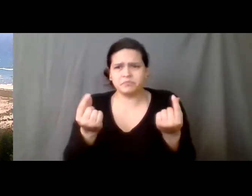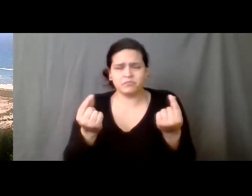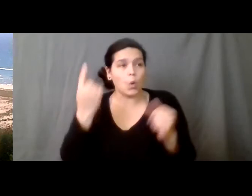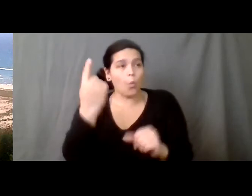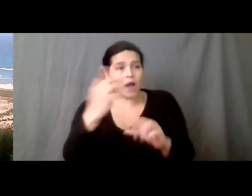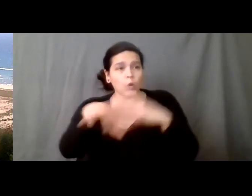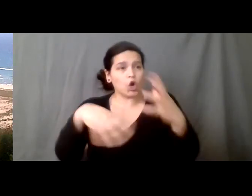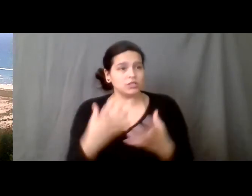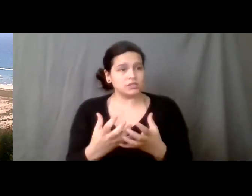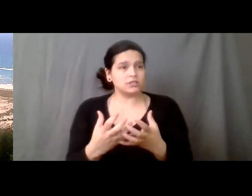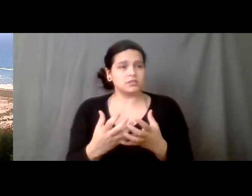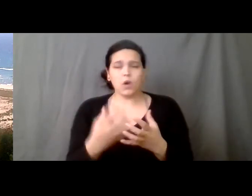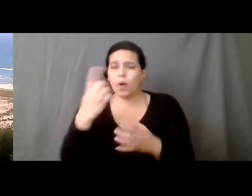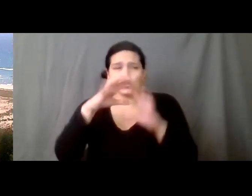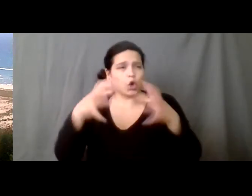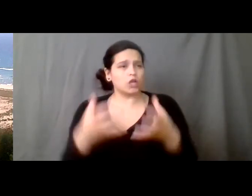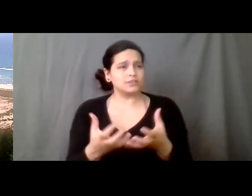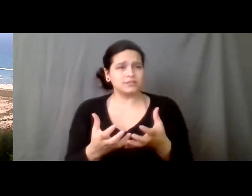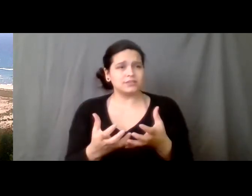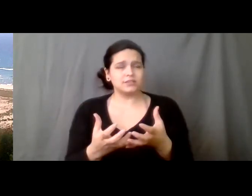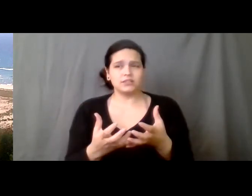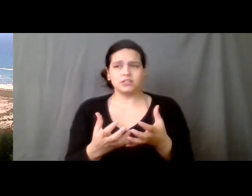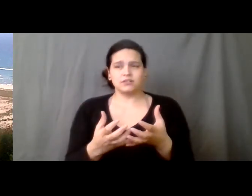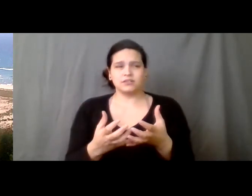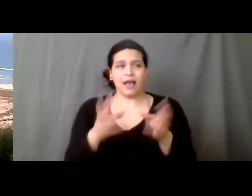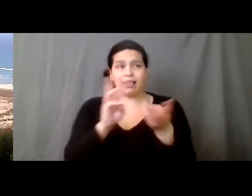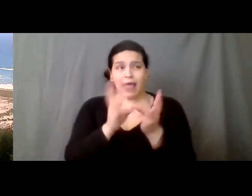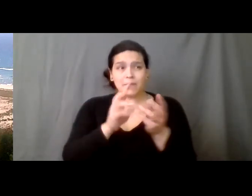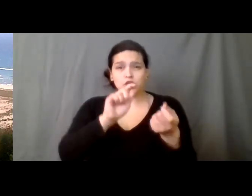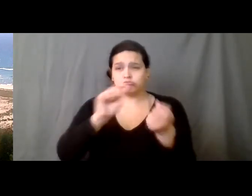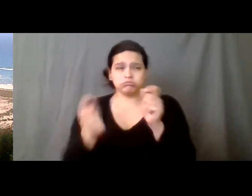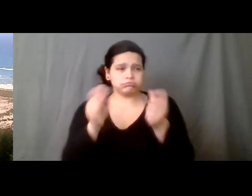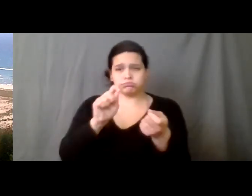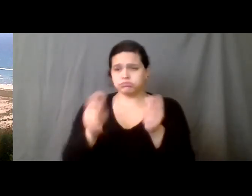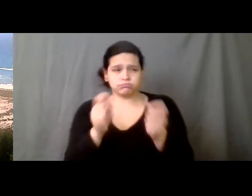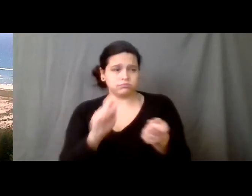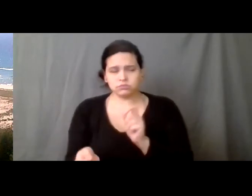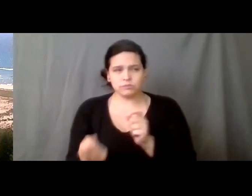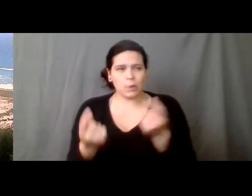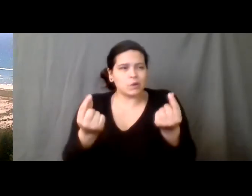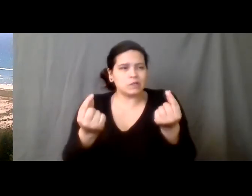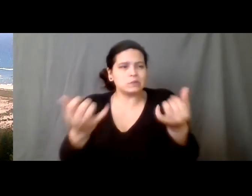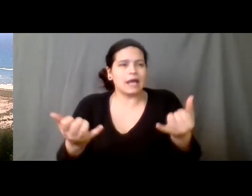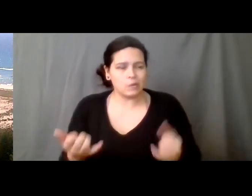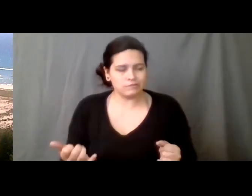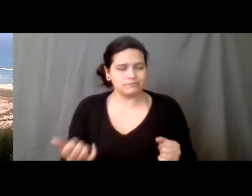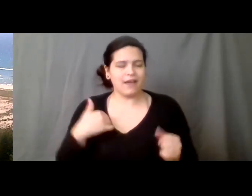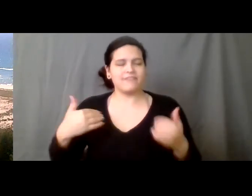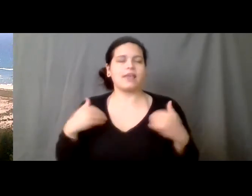What are we doing to work on that? So I've had the occasion to speak at various different things in my